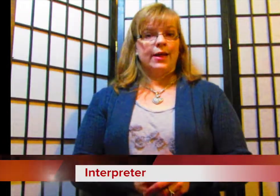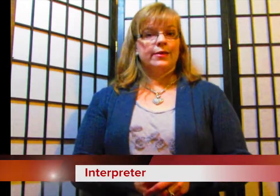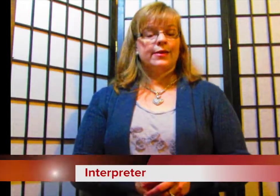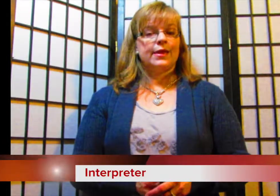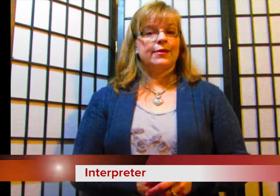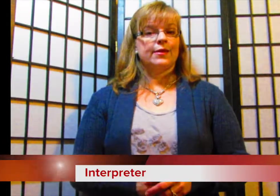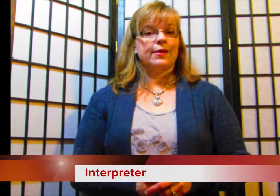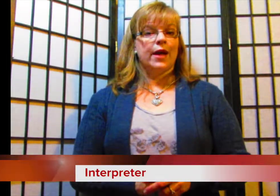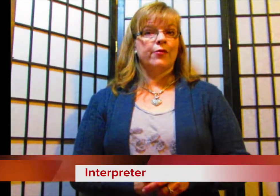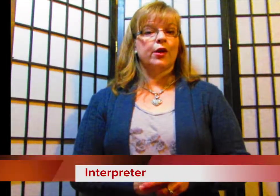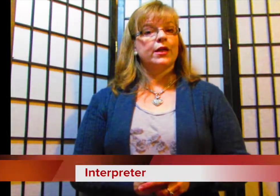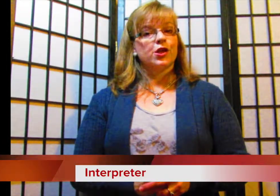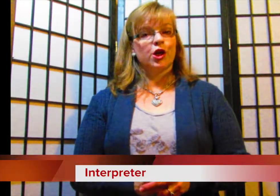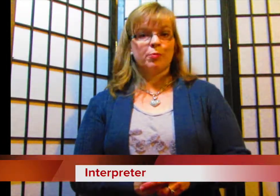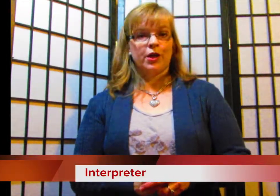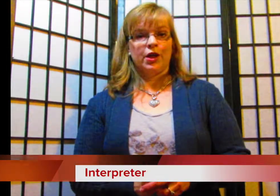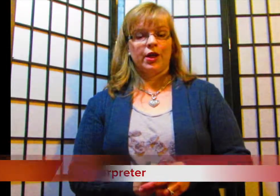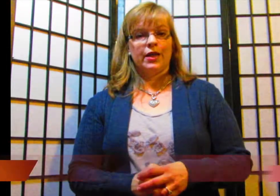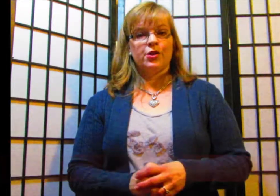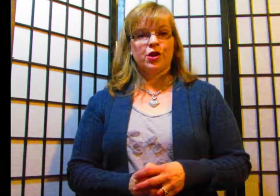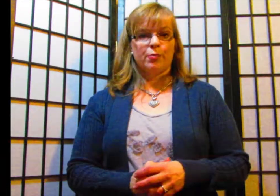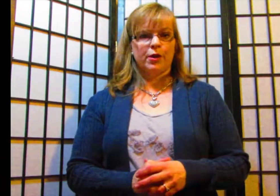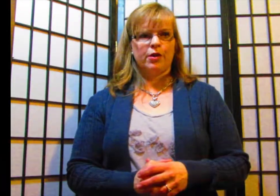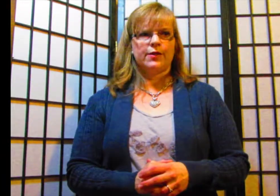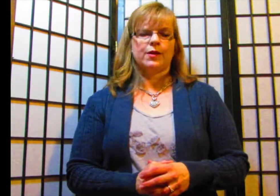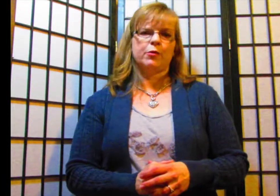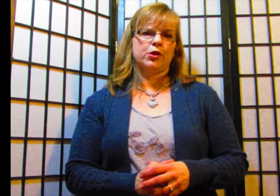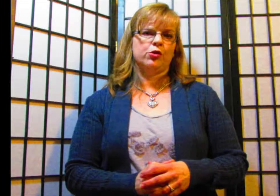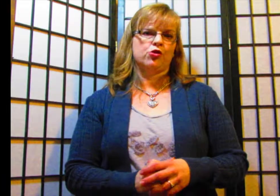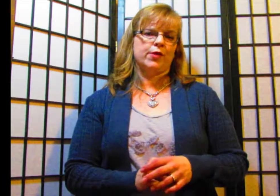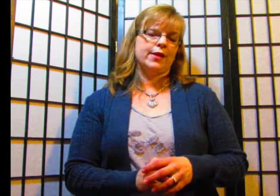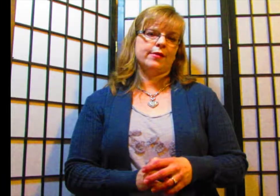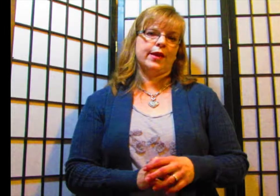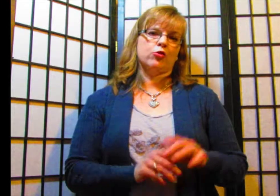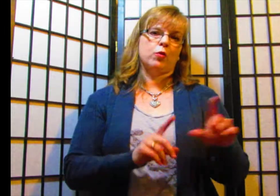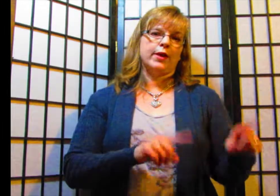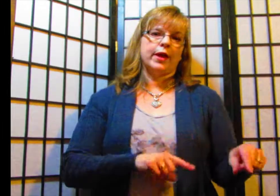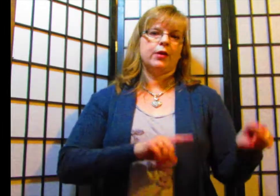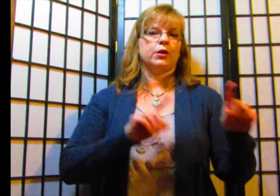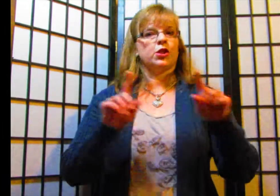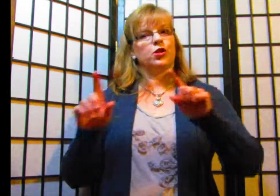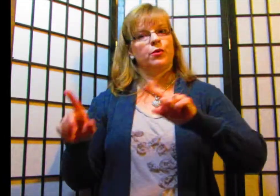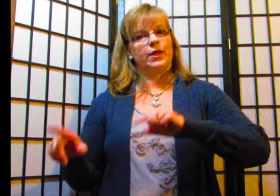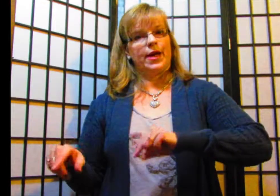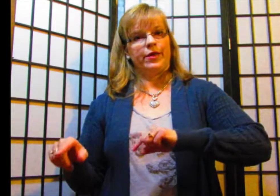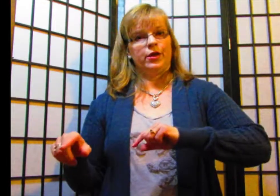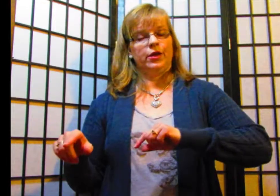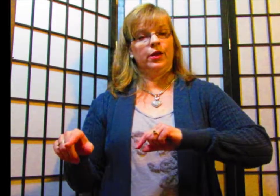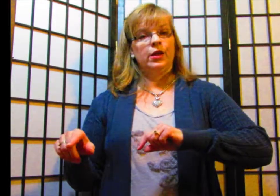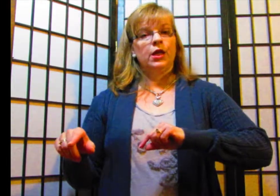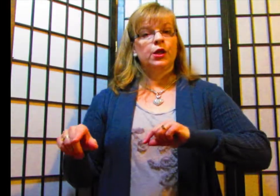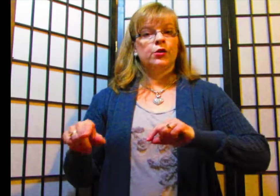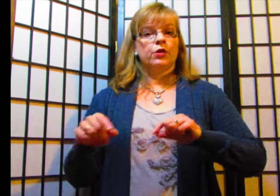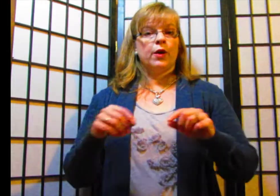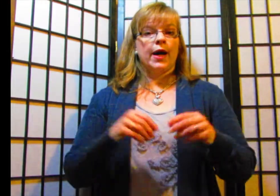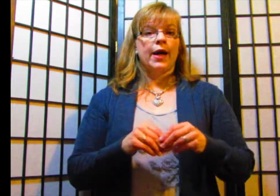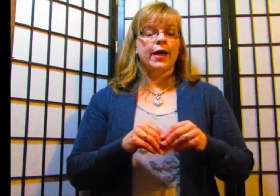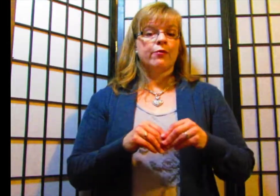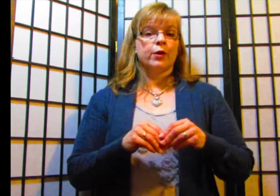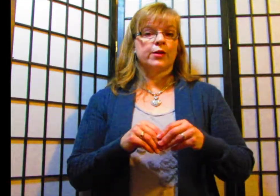Next is the sign for interpreter. An interpreter is someone who translates one language to another. So I have worked as